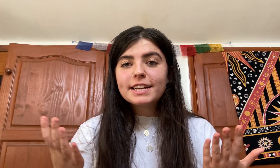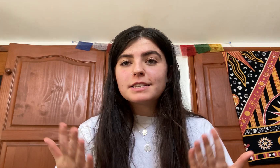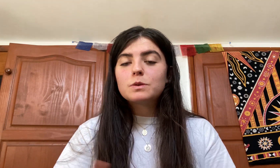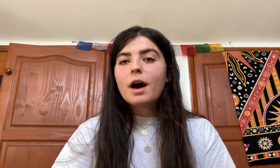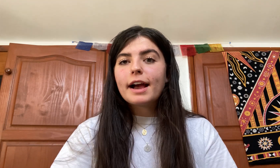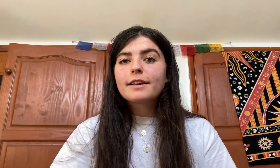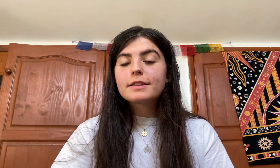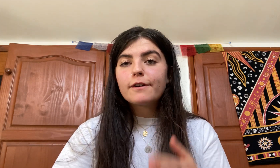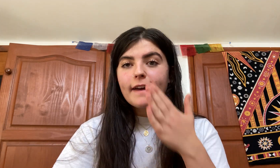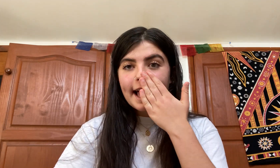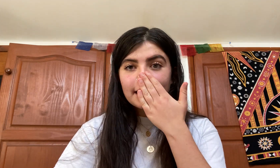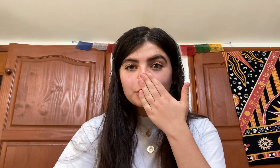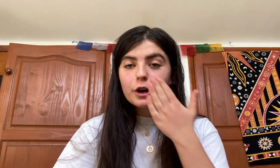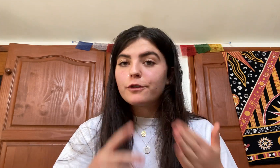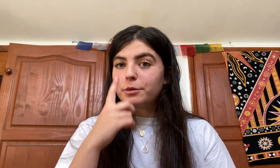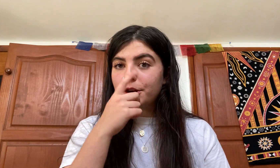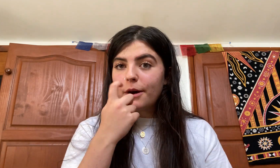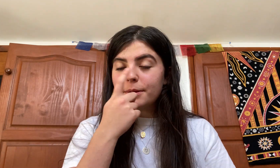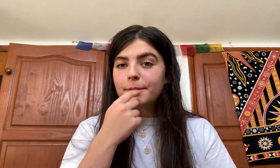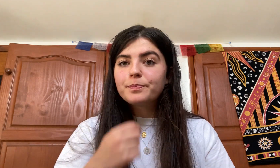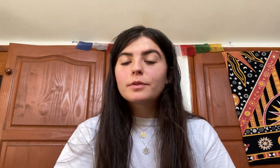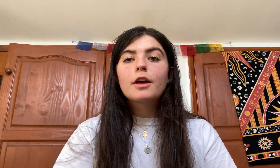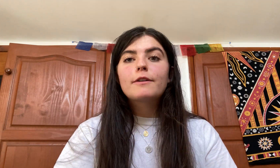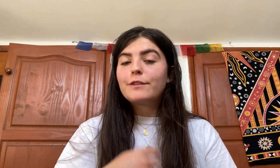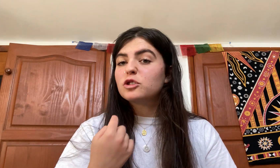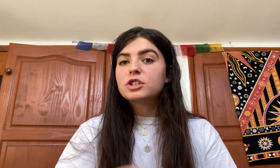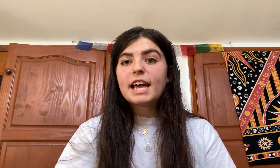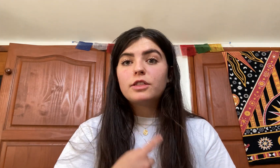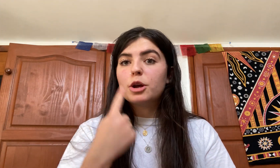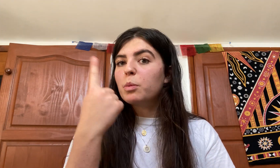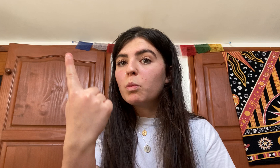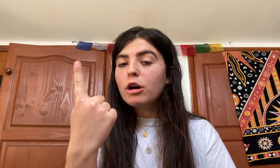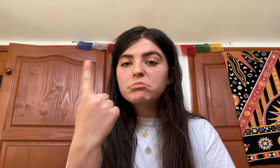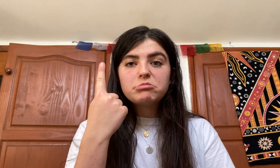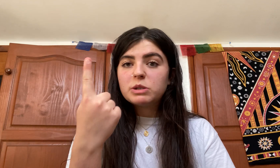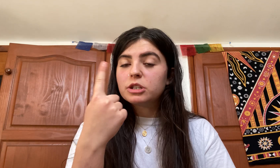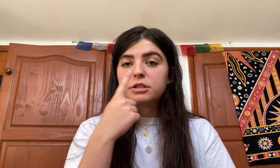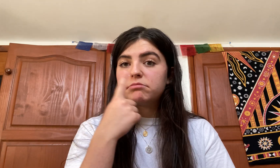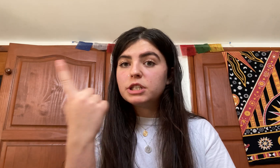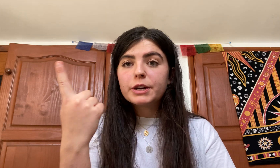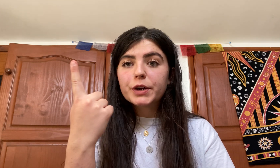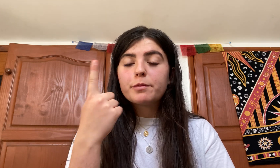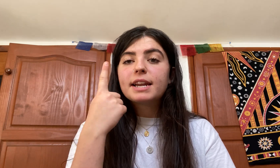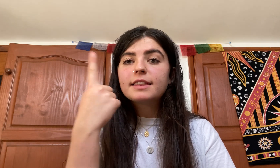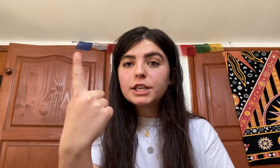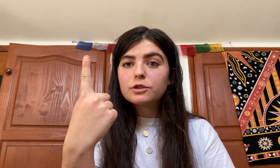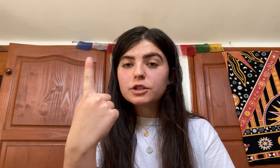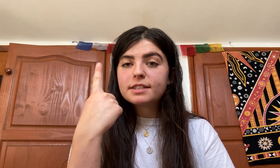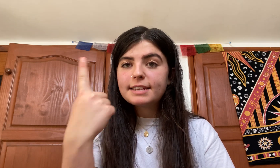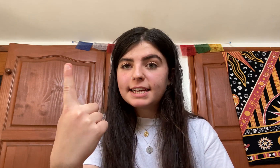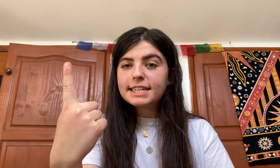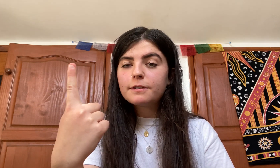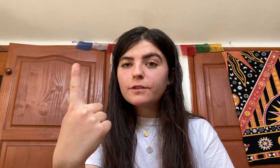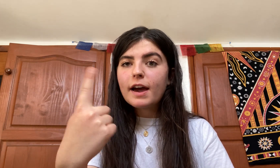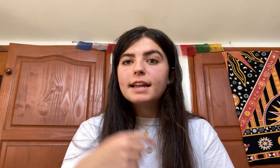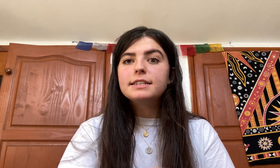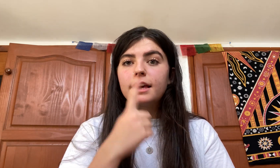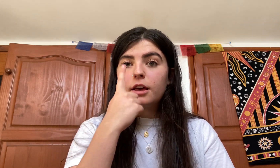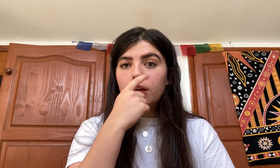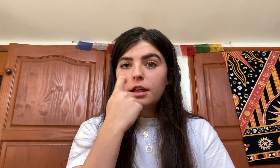reasons why. So for age, you go from your nose. If you're just saying the number 1, you don't go from anything, you just state it with your hand.